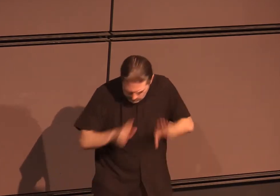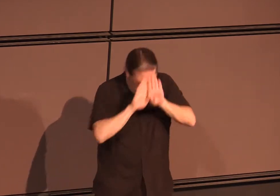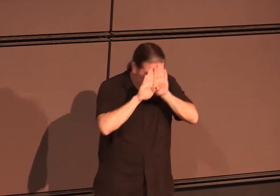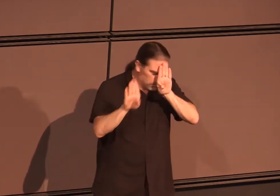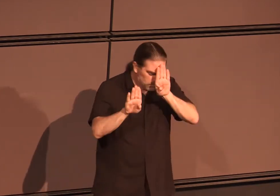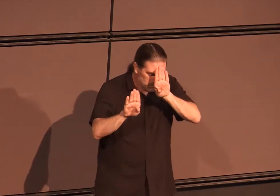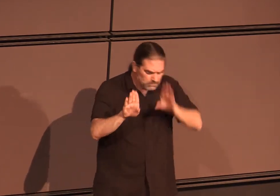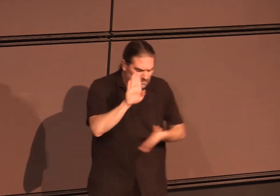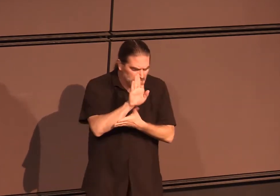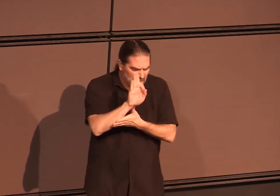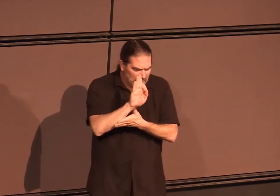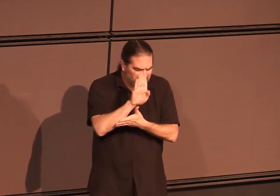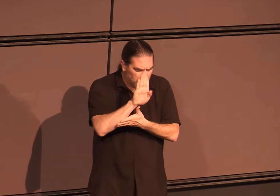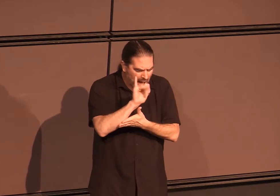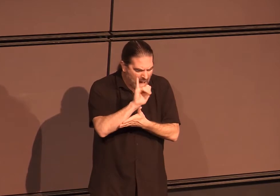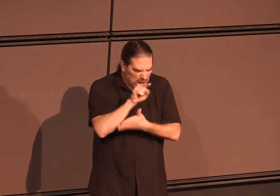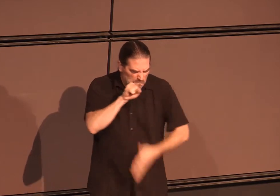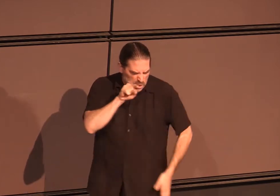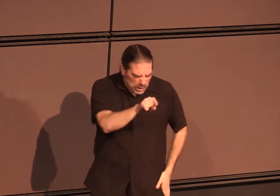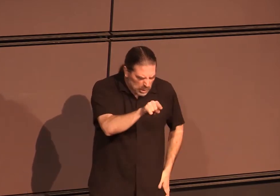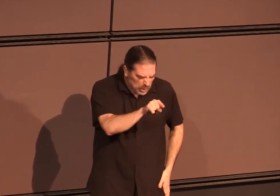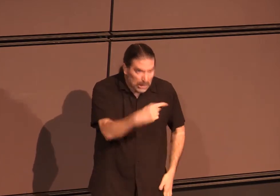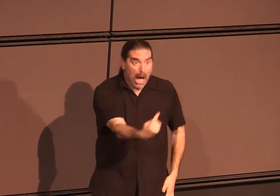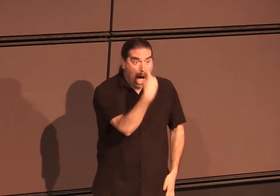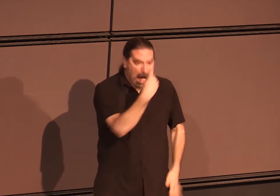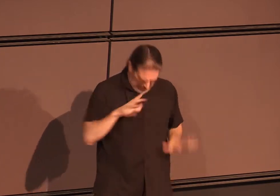the door. It's the FBI, you!